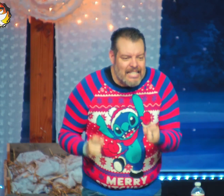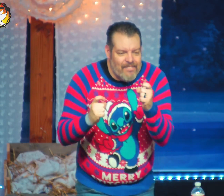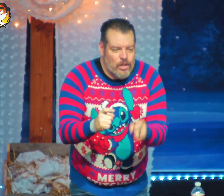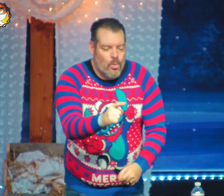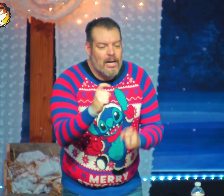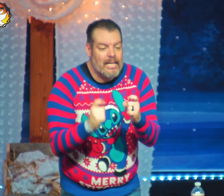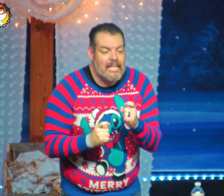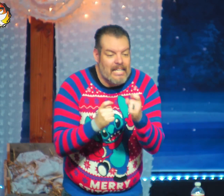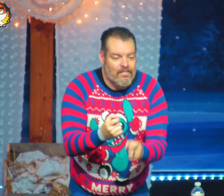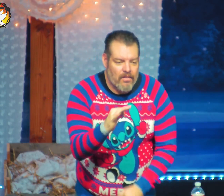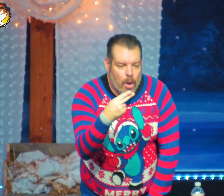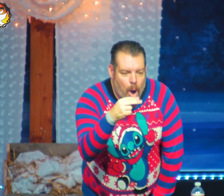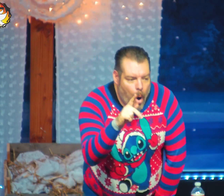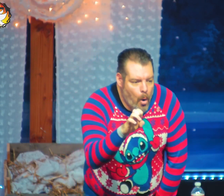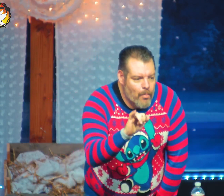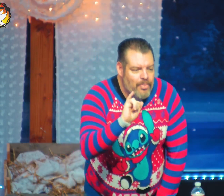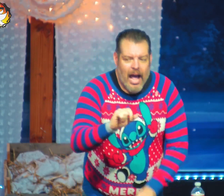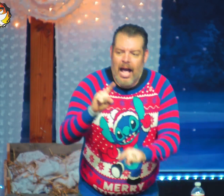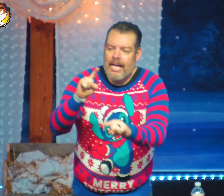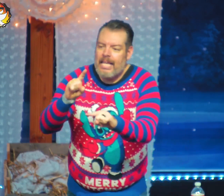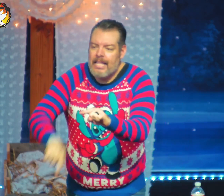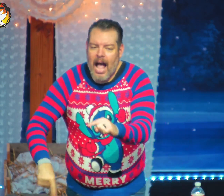This inheritance is kept in heaven for you.